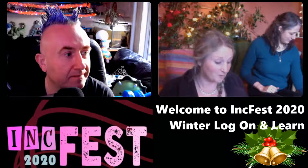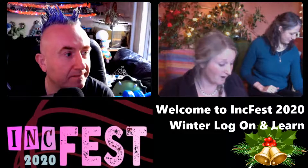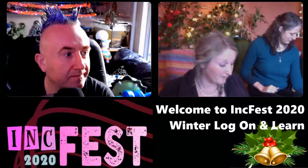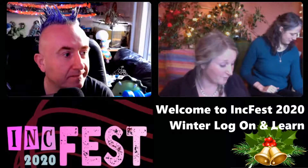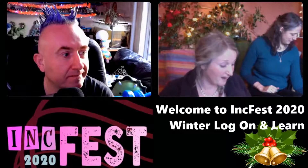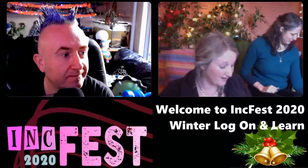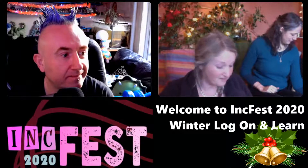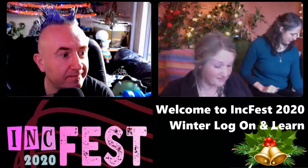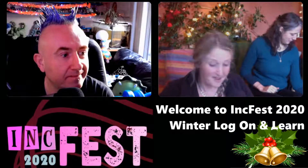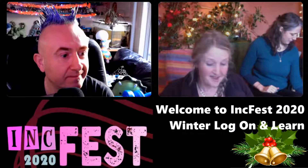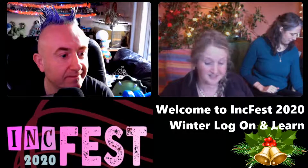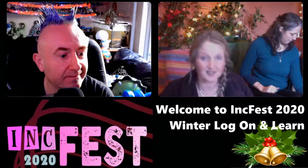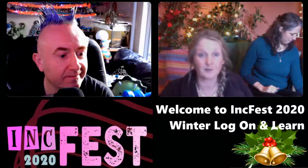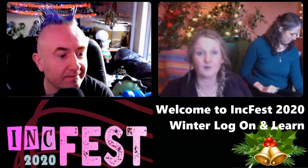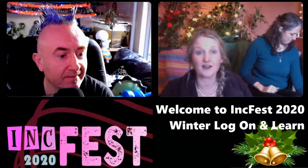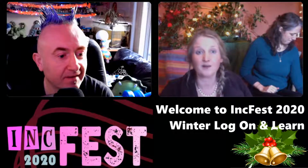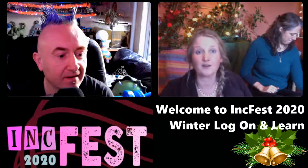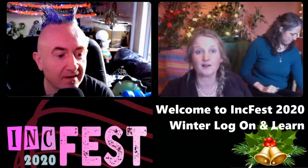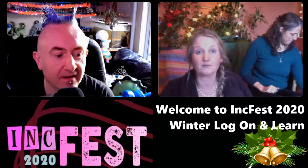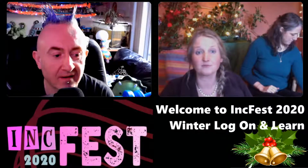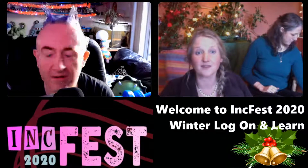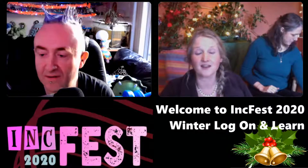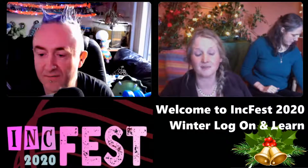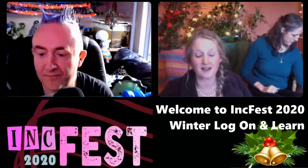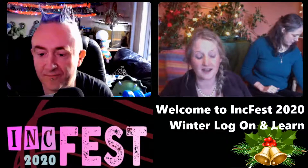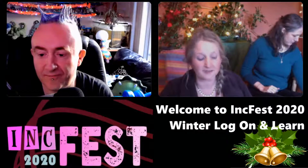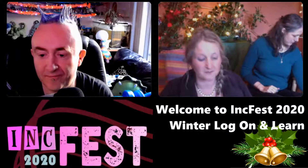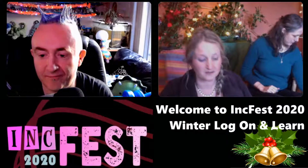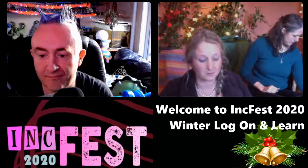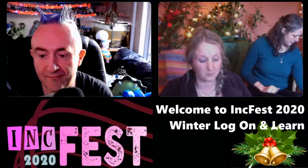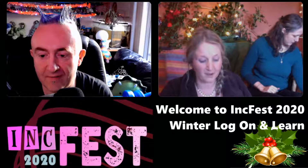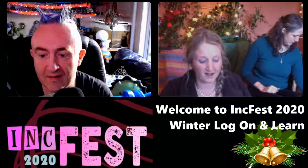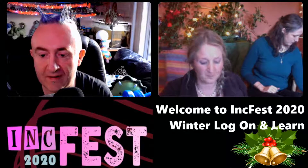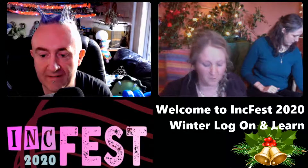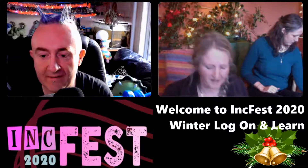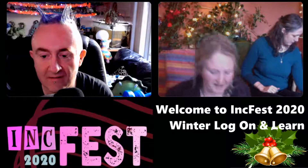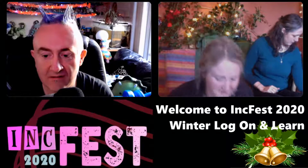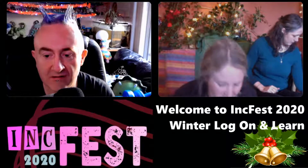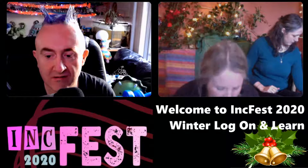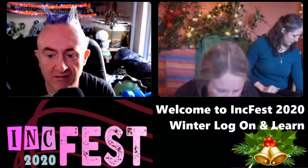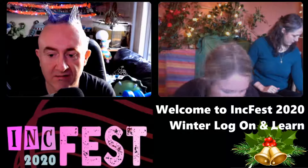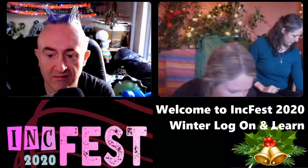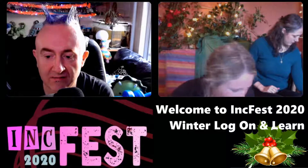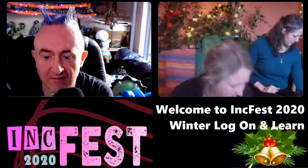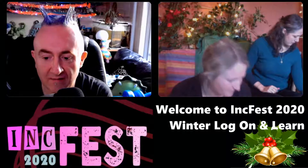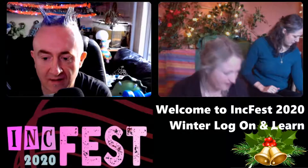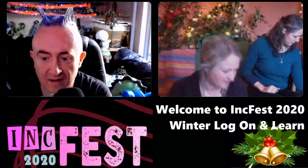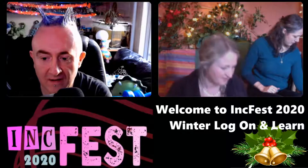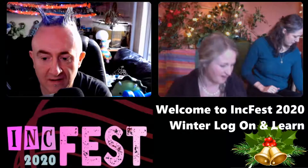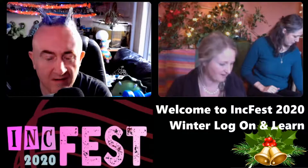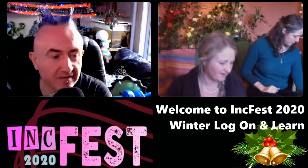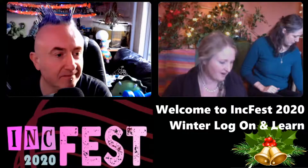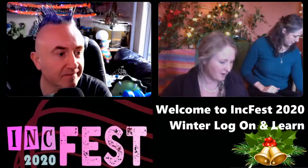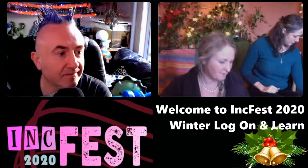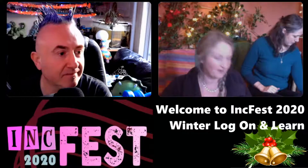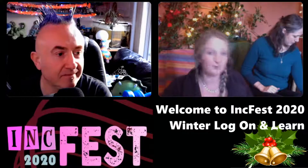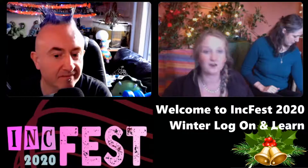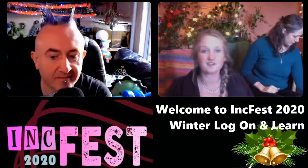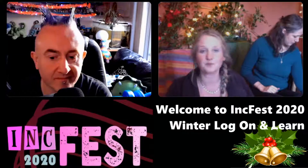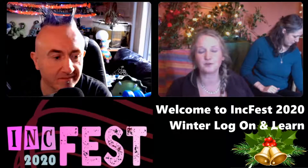while back this summer. Now we are really, really at the midwinter. We're coming to the end of this year. Hopefully we'll get to pull some of